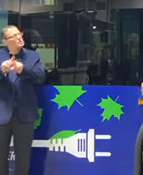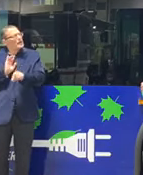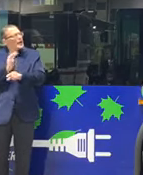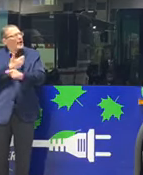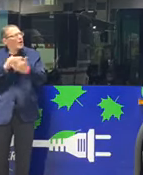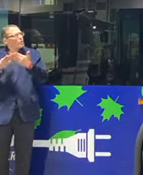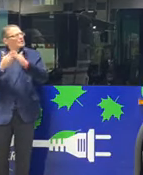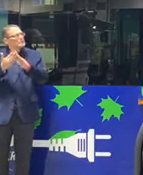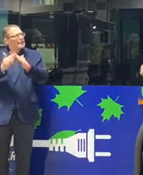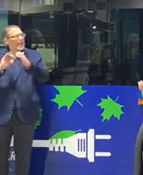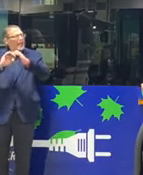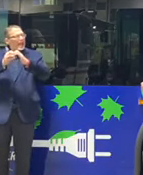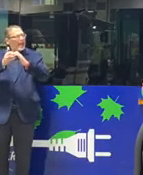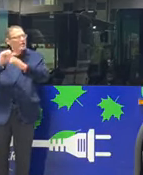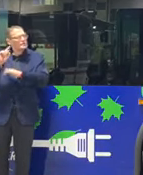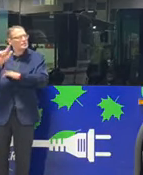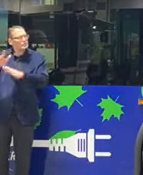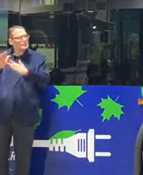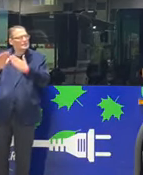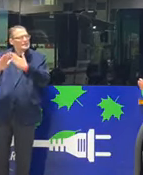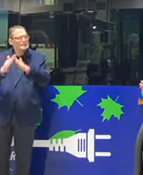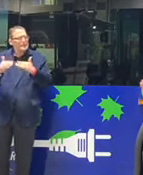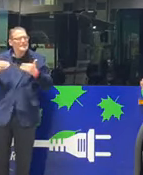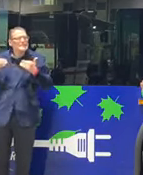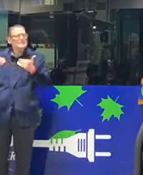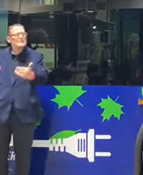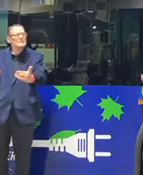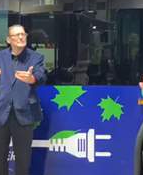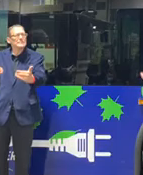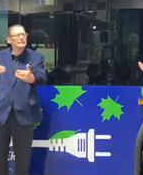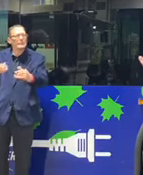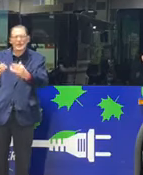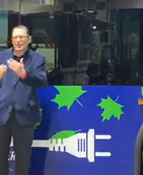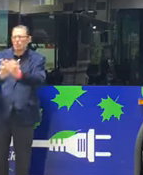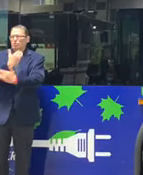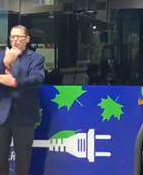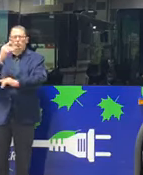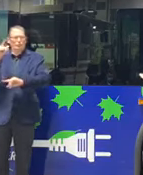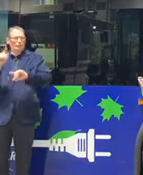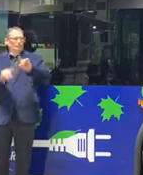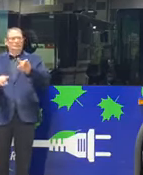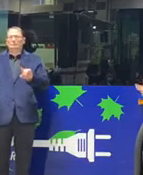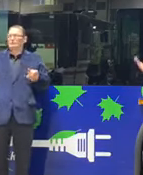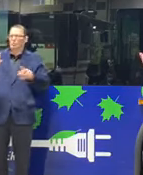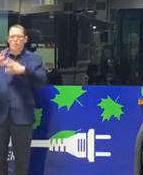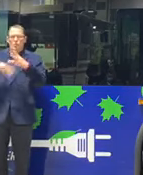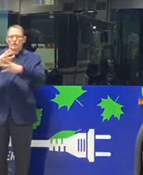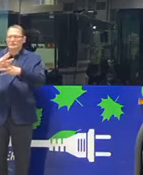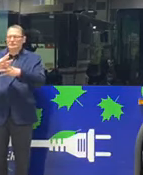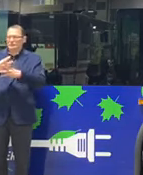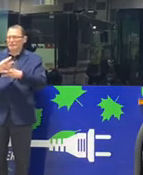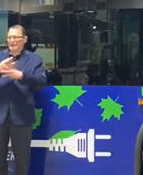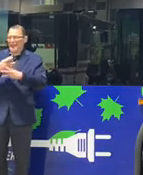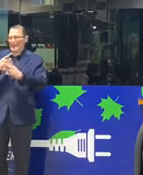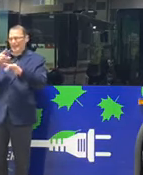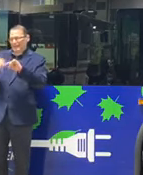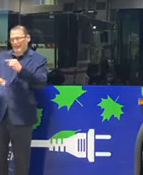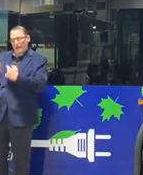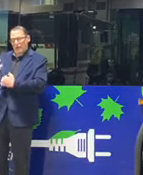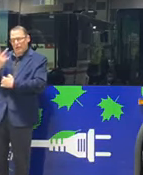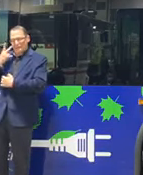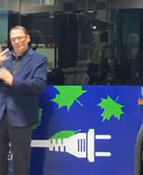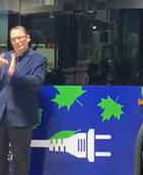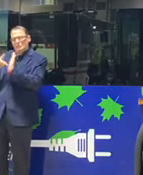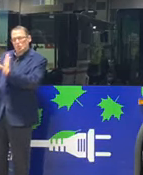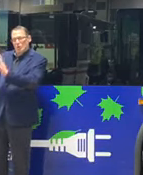do we move forward? How do we move forward in a new paradigm? And I'm hoping that these buses, and Mayor, I can't wait to show you the inside